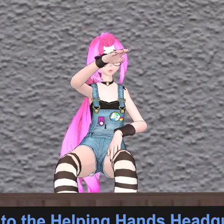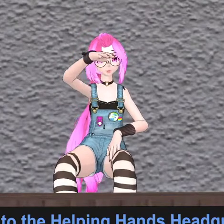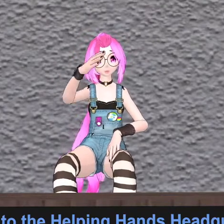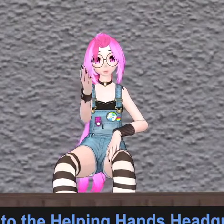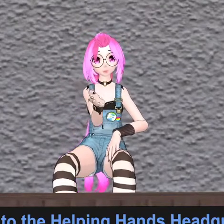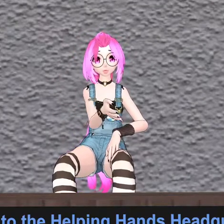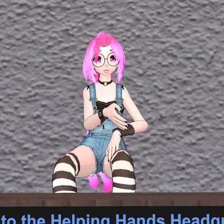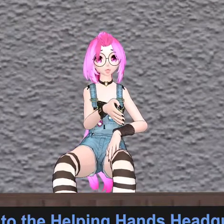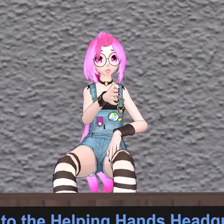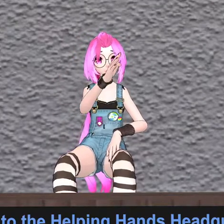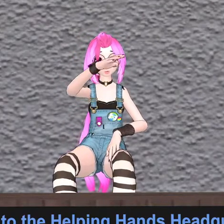down.